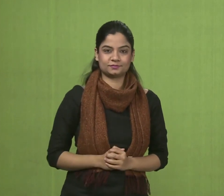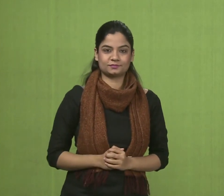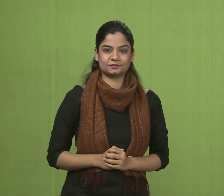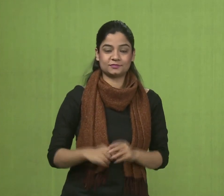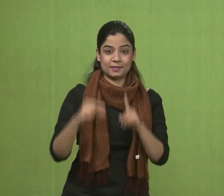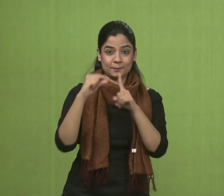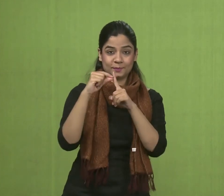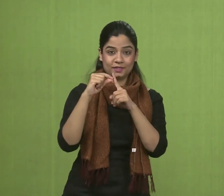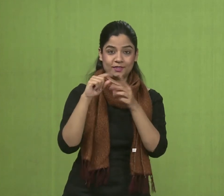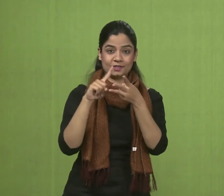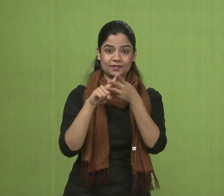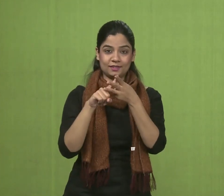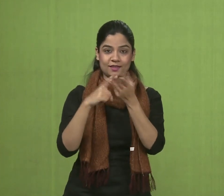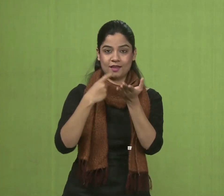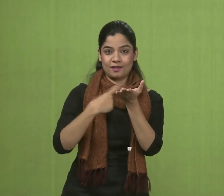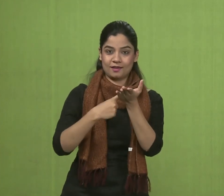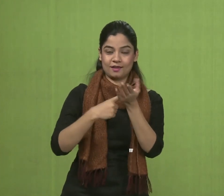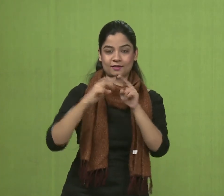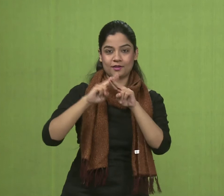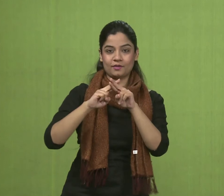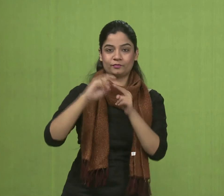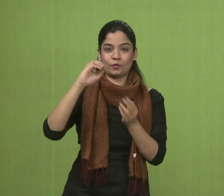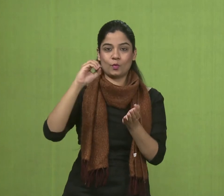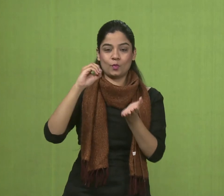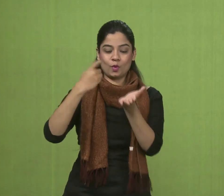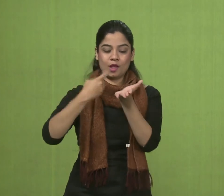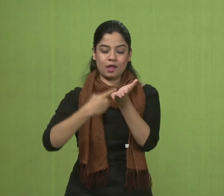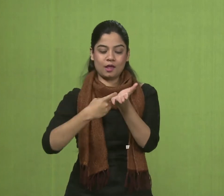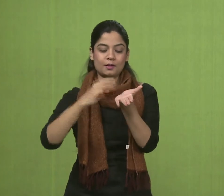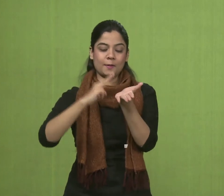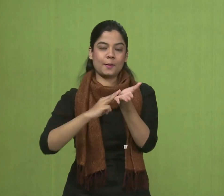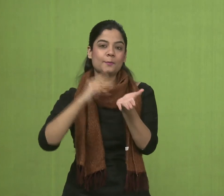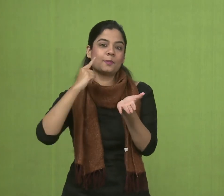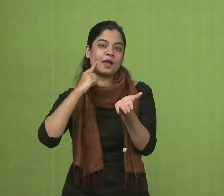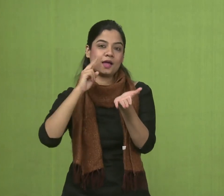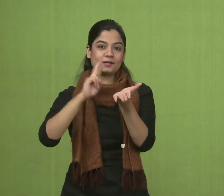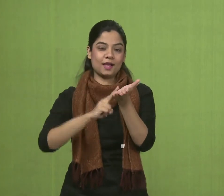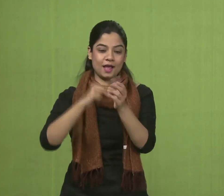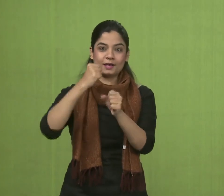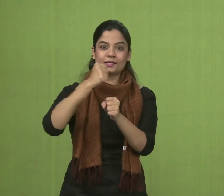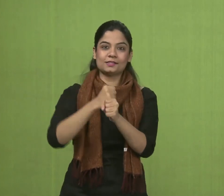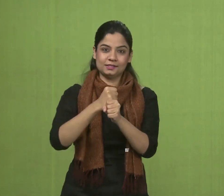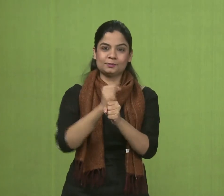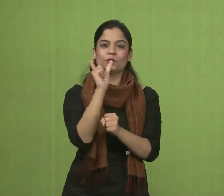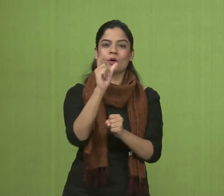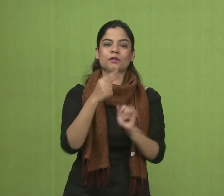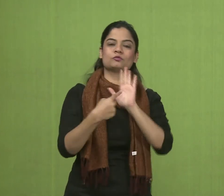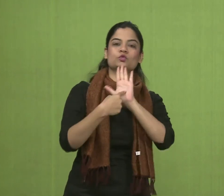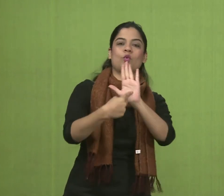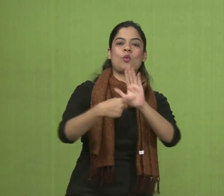Performing, to showcase an activity, be it drama, music, lectures, dance, anything